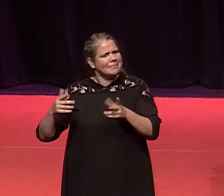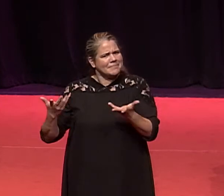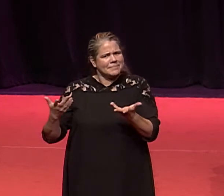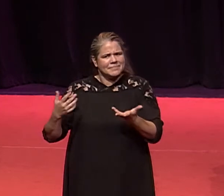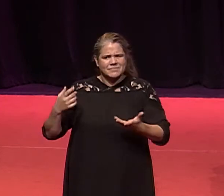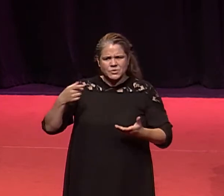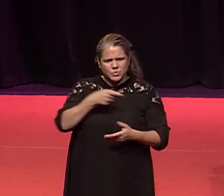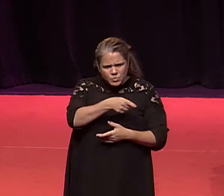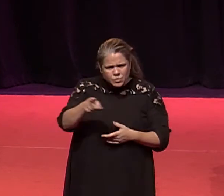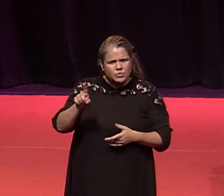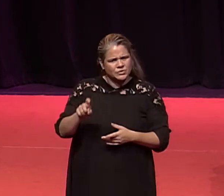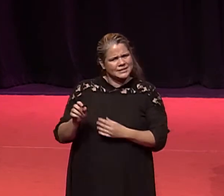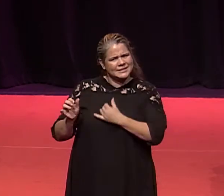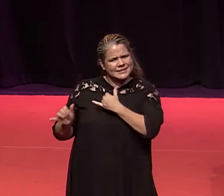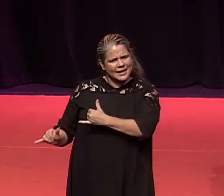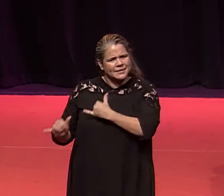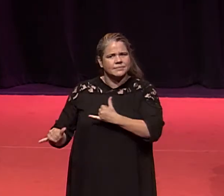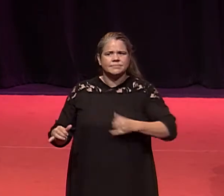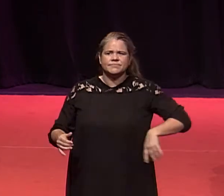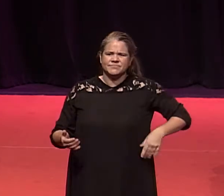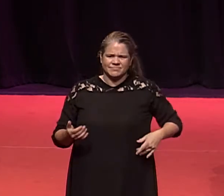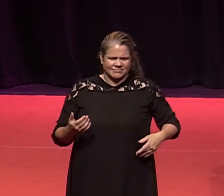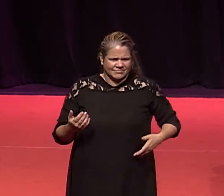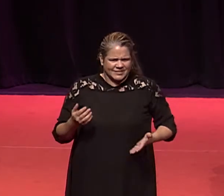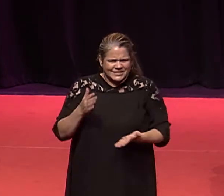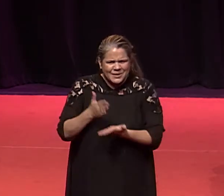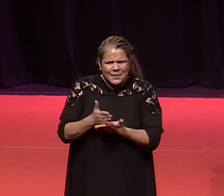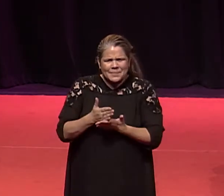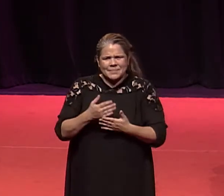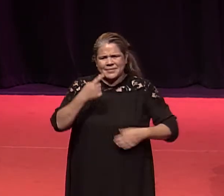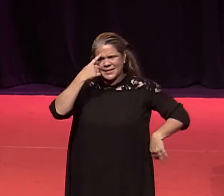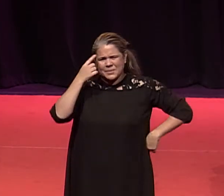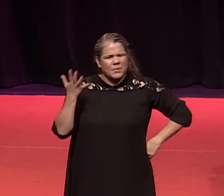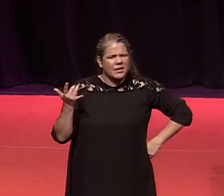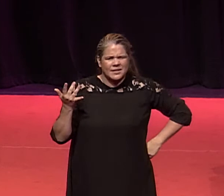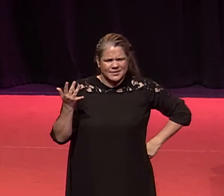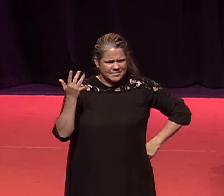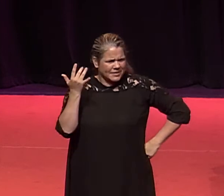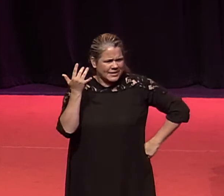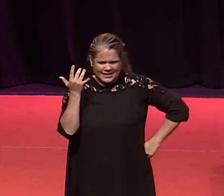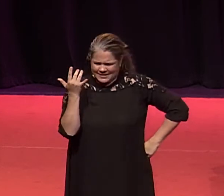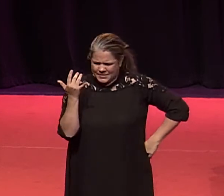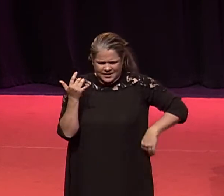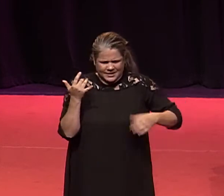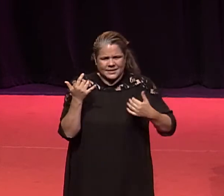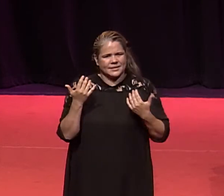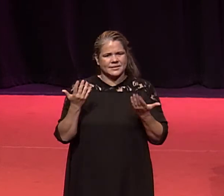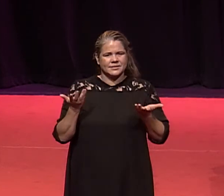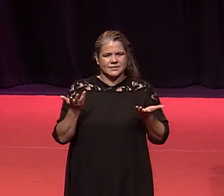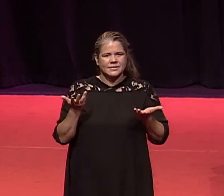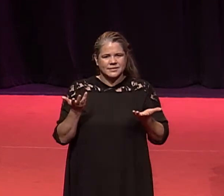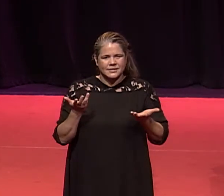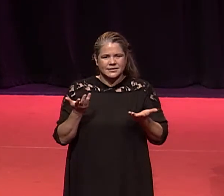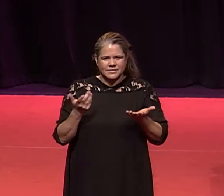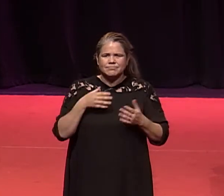why? Why are we doing things this way? Why aren't we seizing the opportunity that's obviously right before us? Today, more